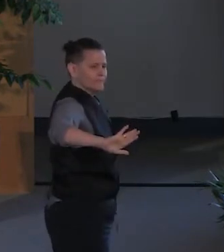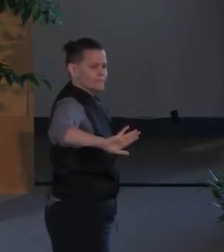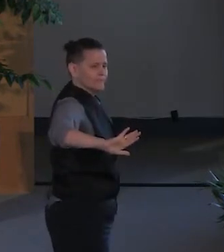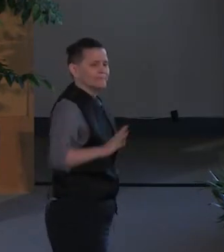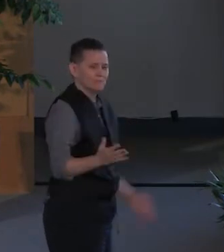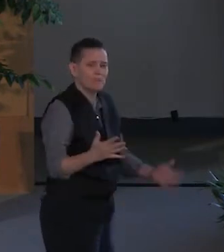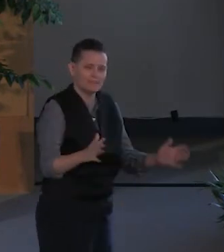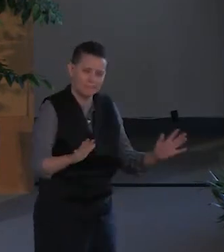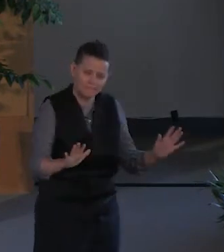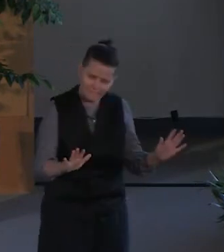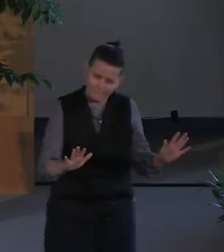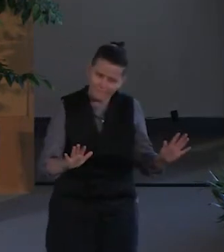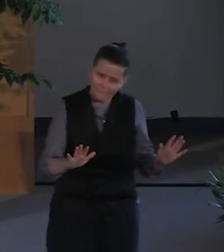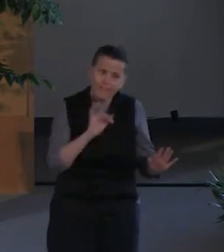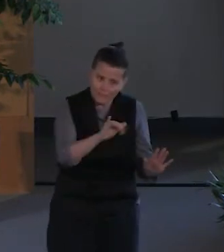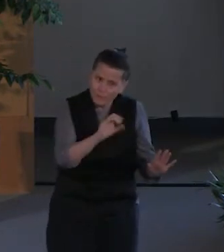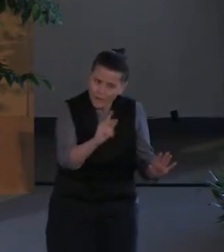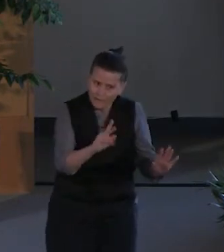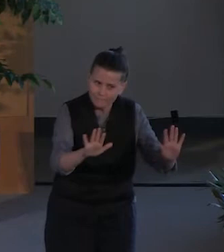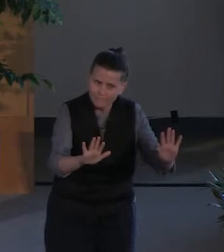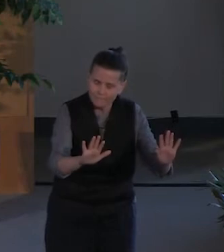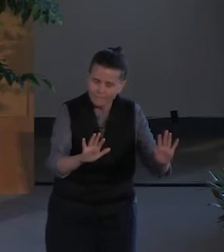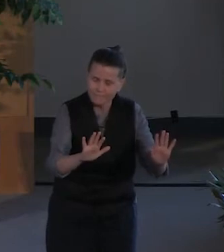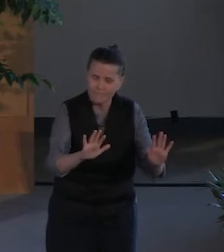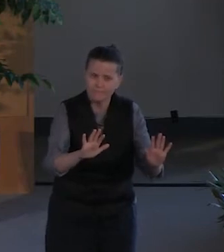But go to your divine knowing